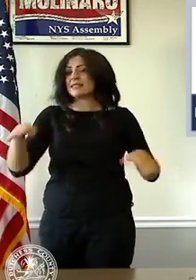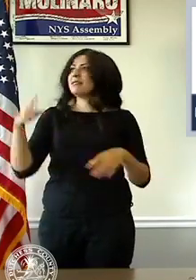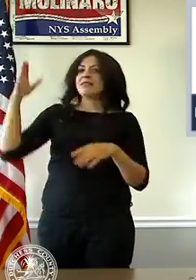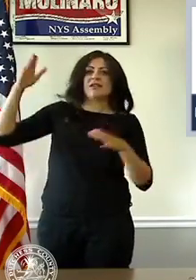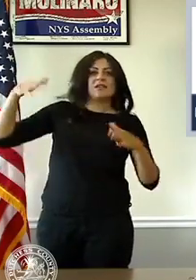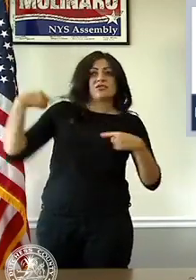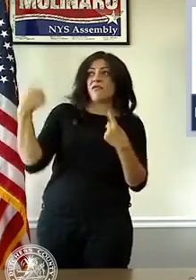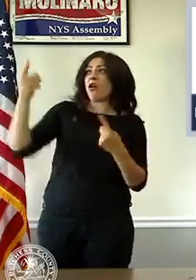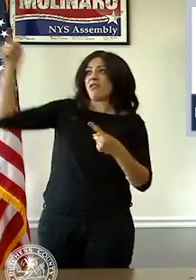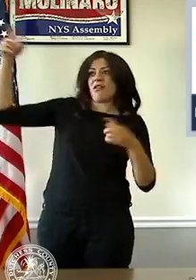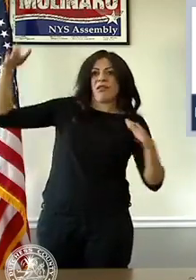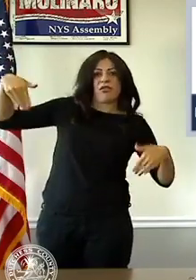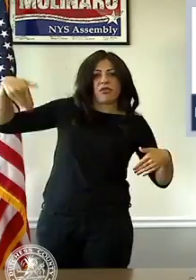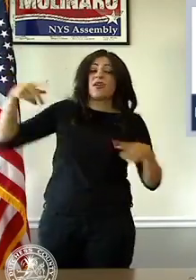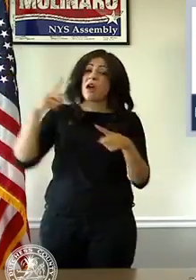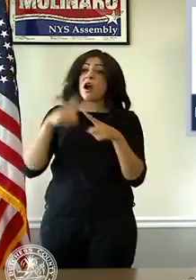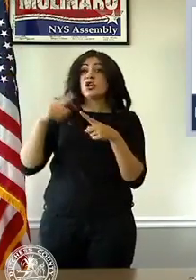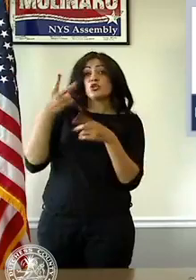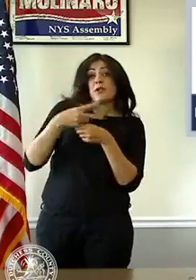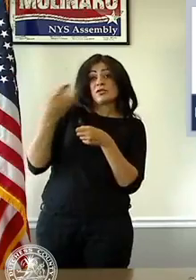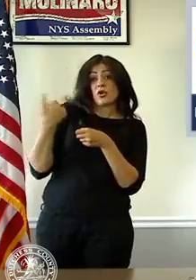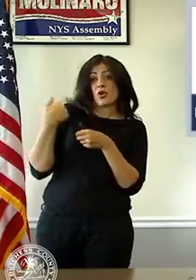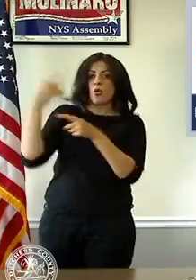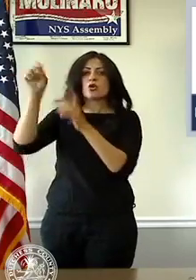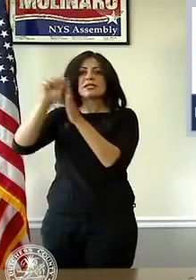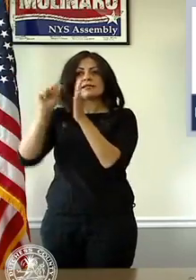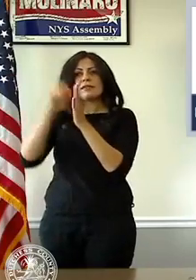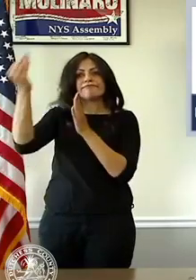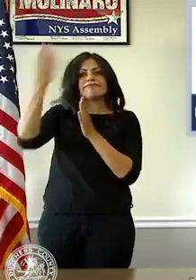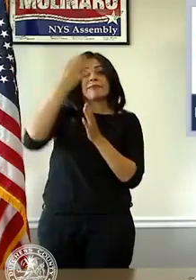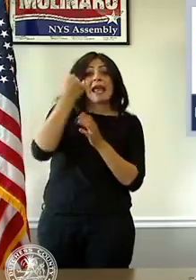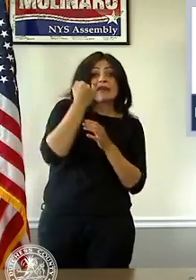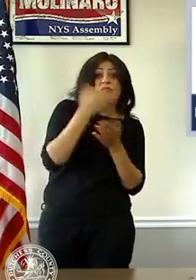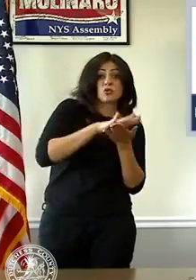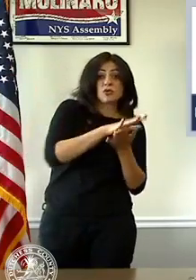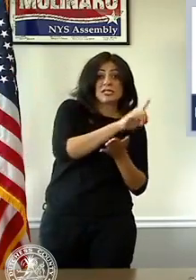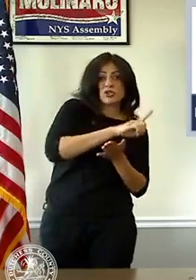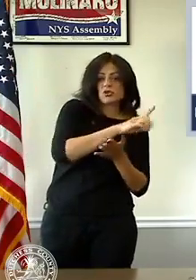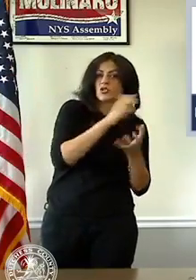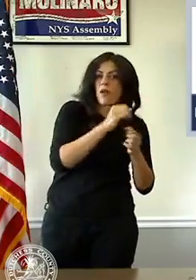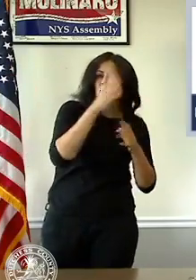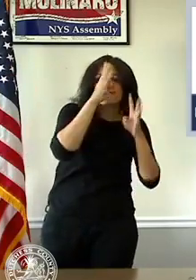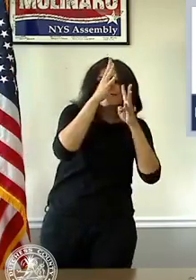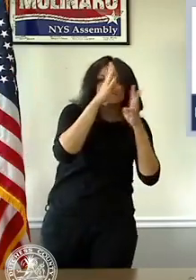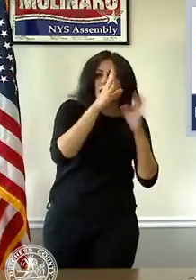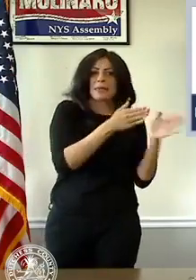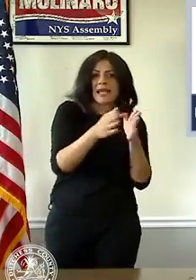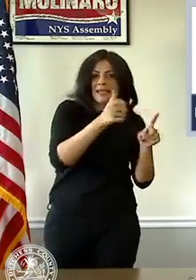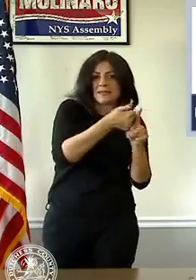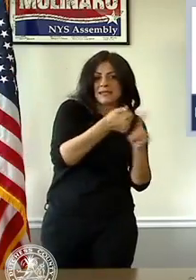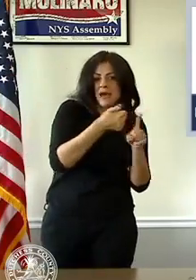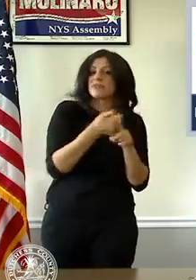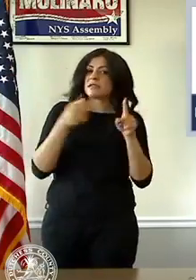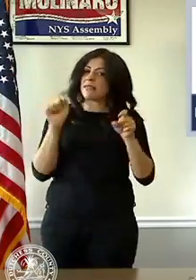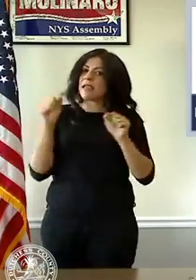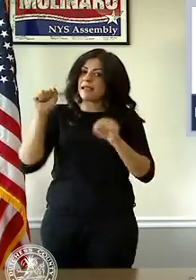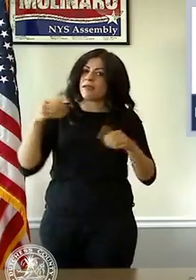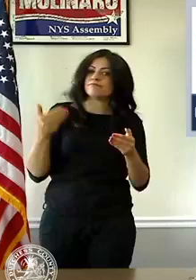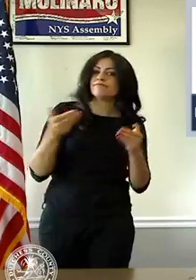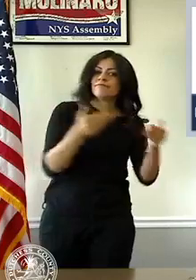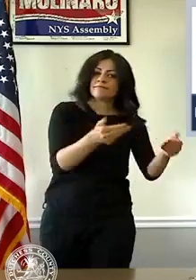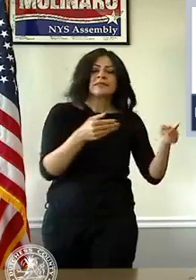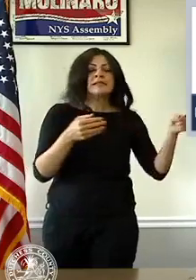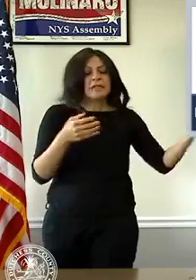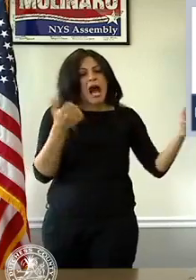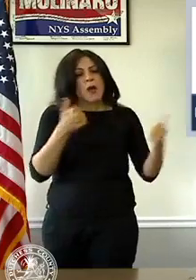districts wanted to develop a plan on their own, the state would consider them. This is what I'm going to tell you without being at all snide or angry about it.